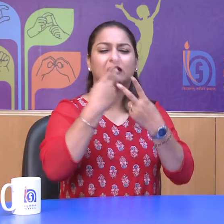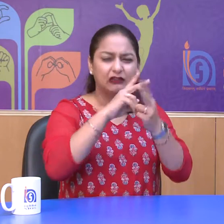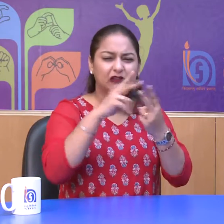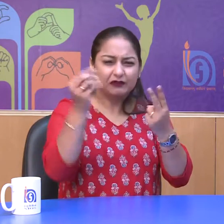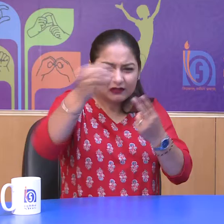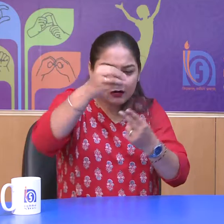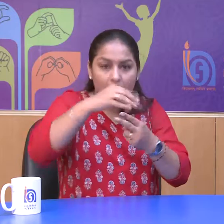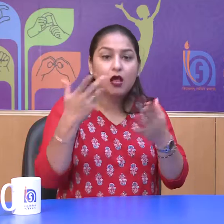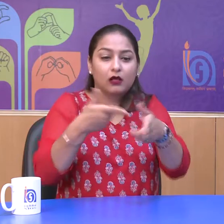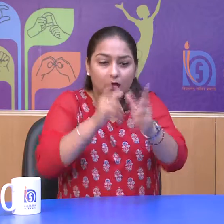types of guns.